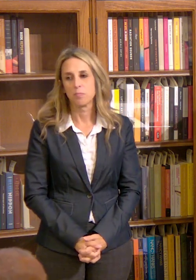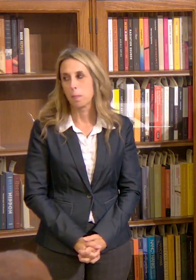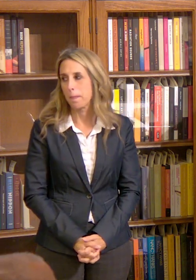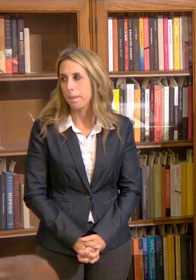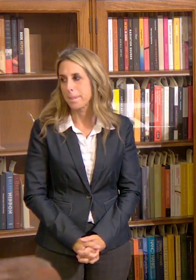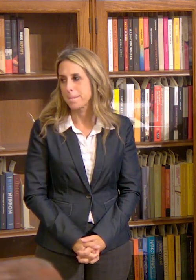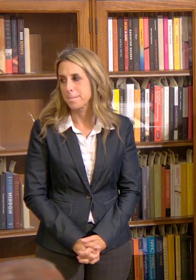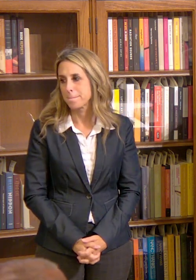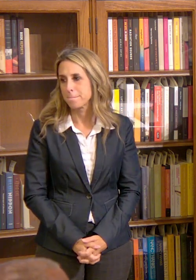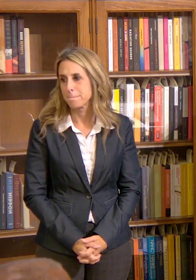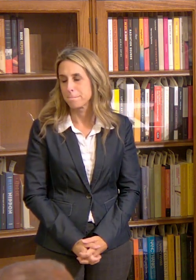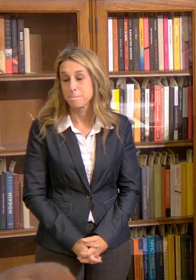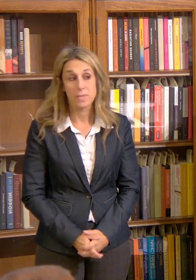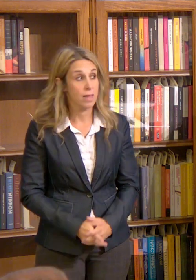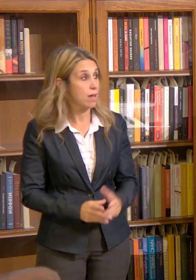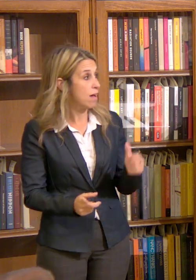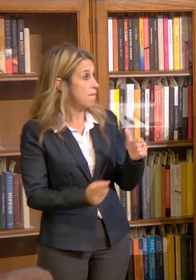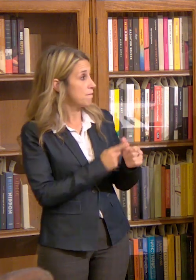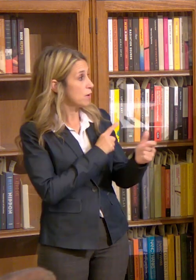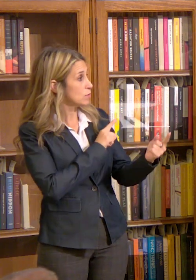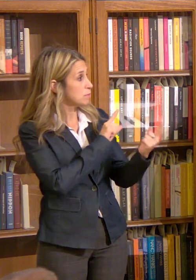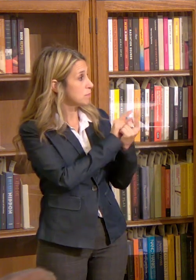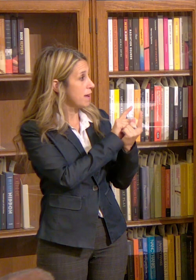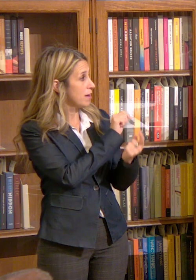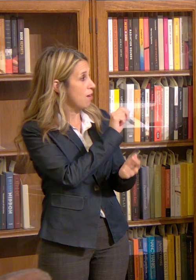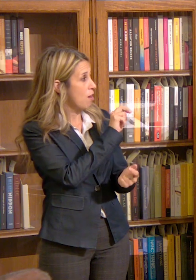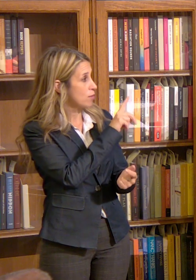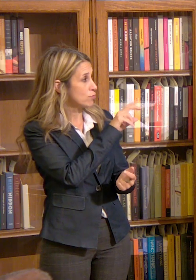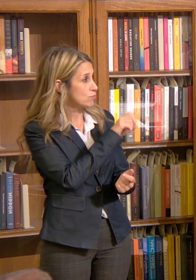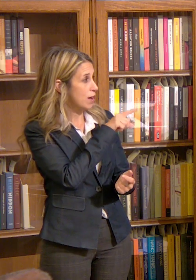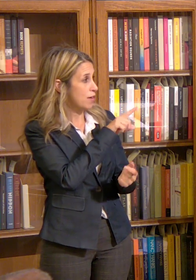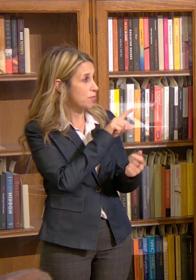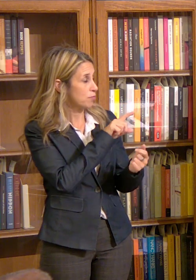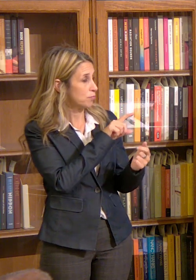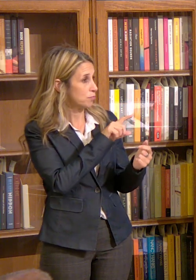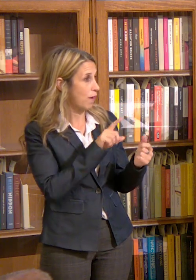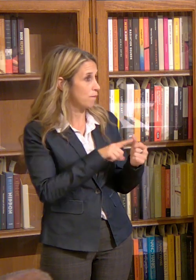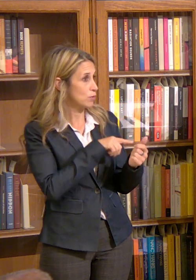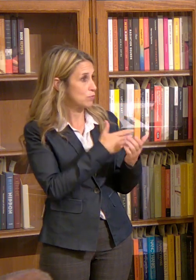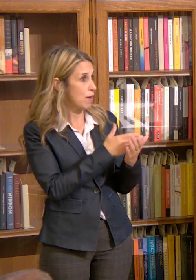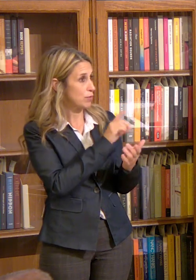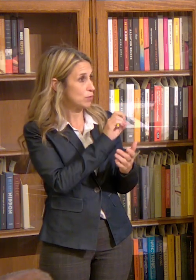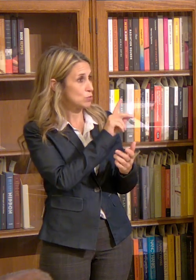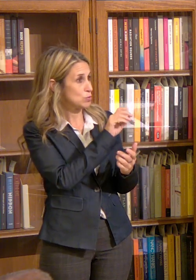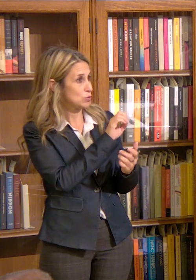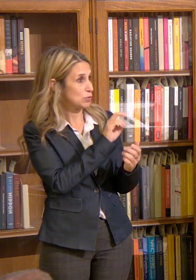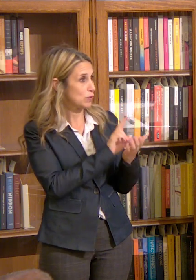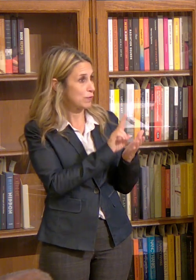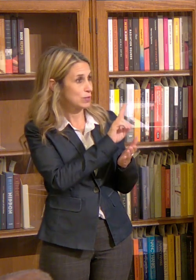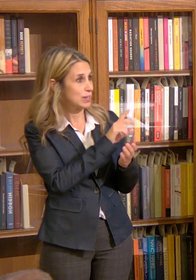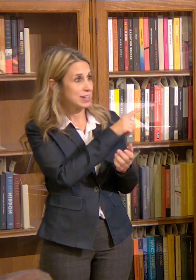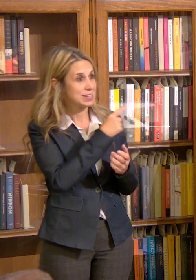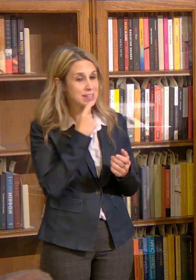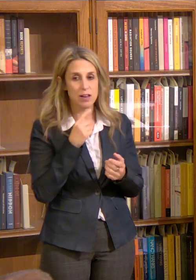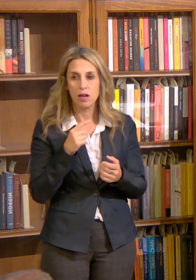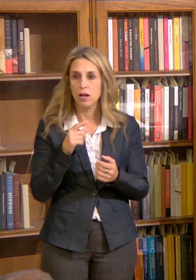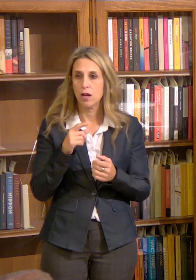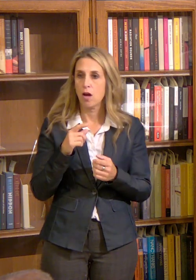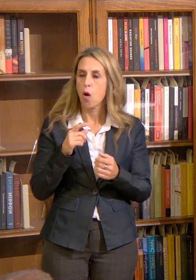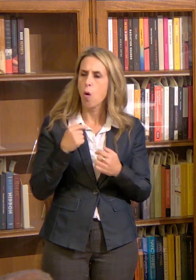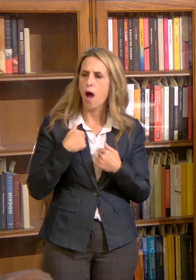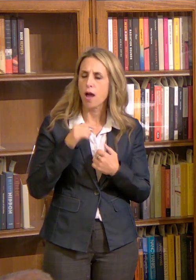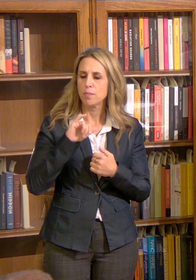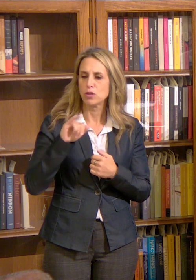van who when I first met Andre when I came to Duke told me that he was John ho Franklin's